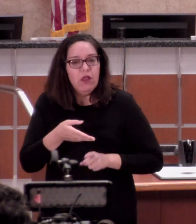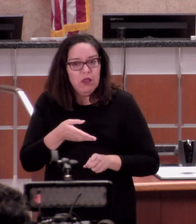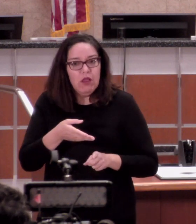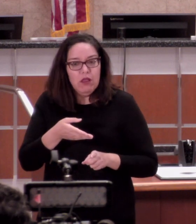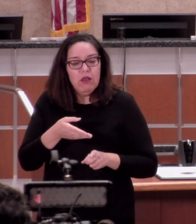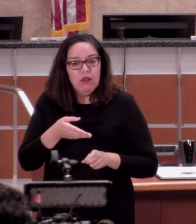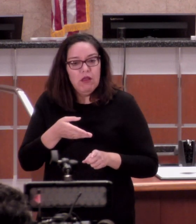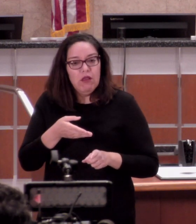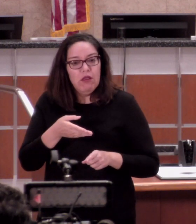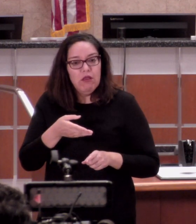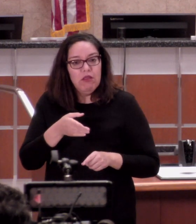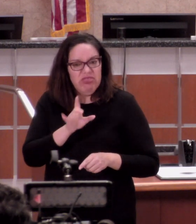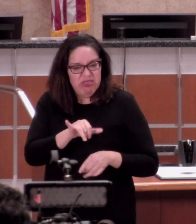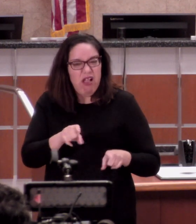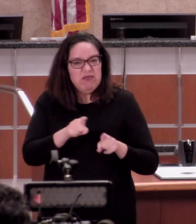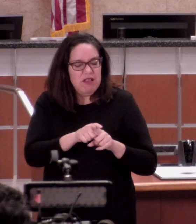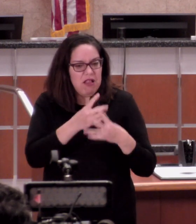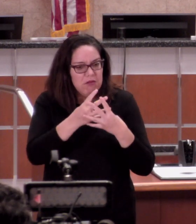Yes.